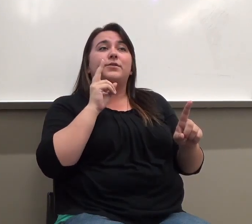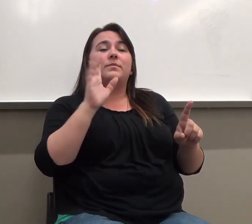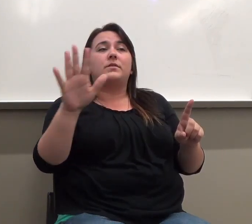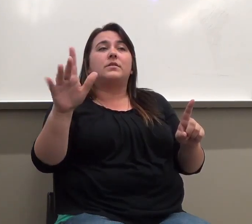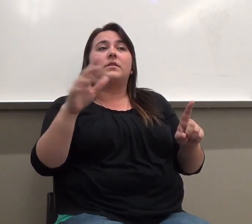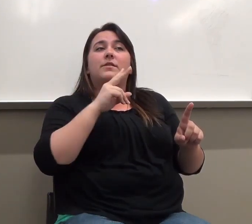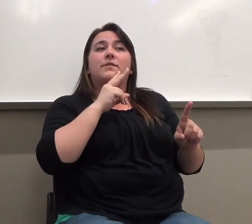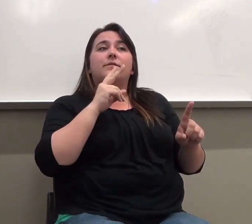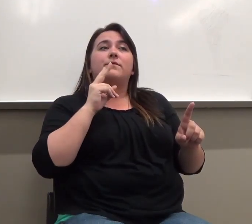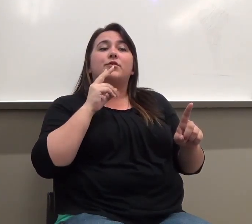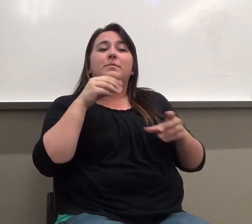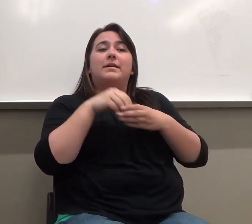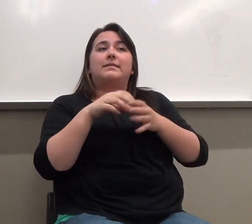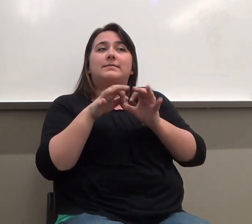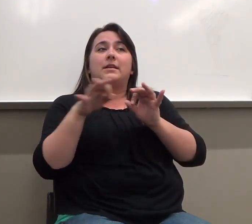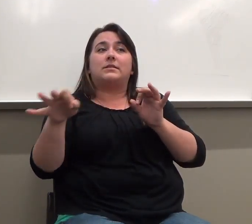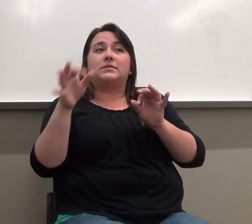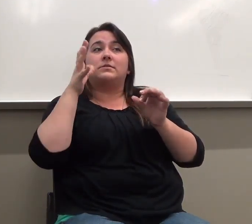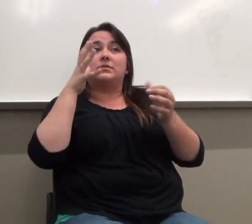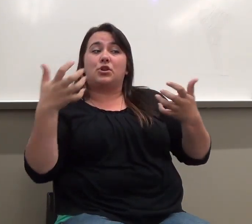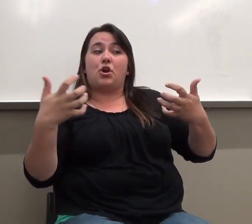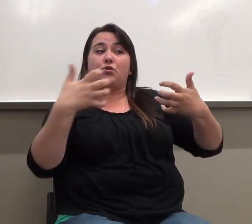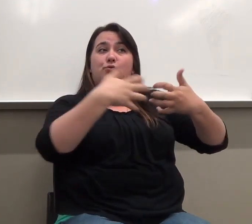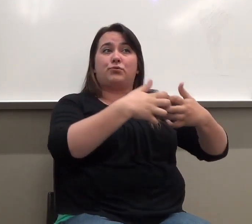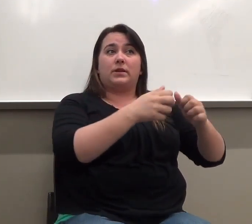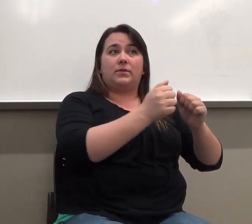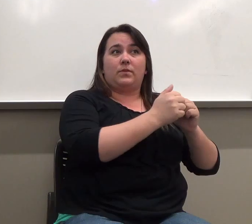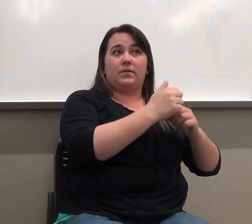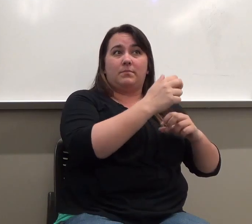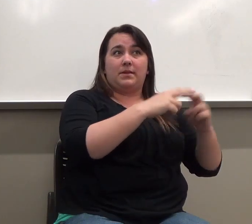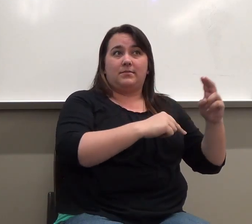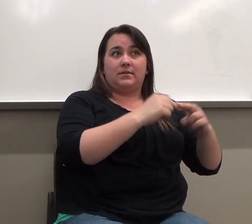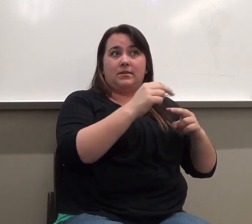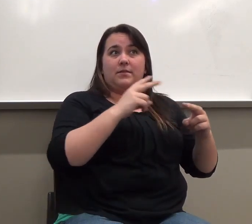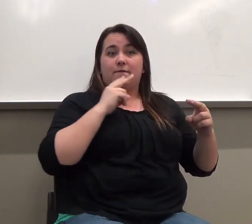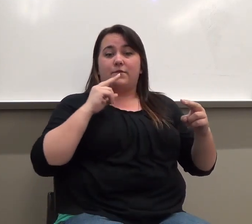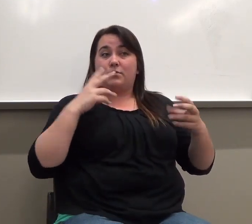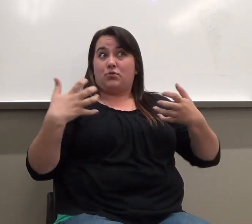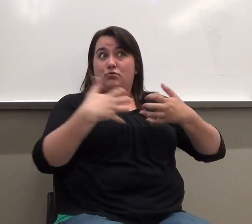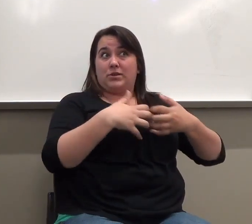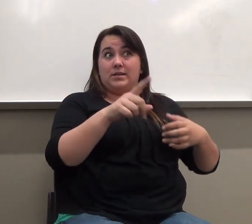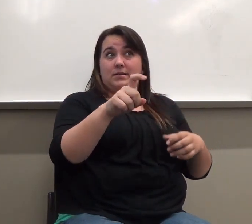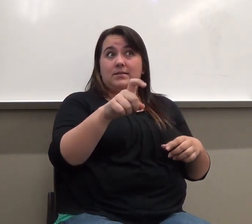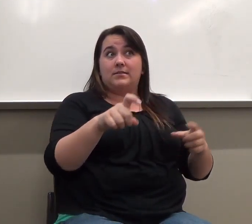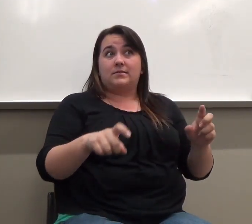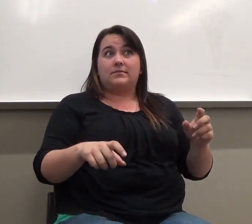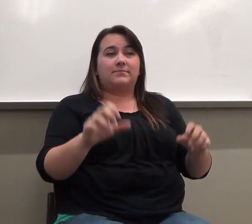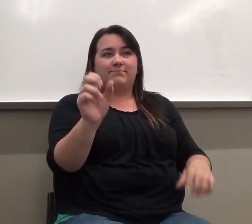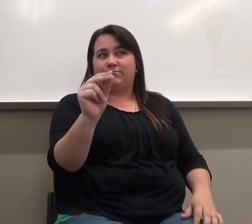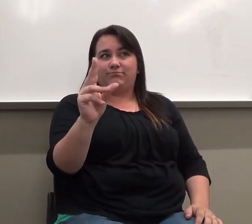subject of this sentence? The building? Building, okay. So here's the question I'm going to ask